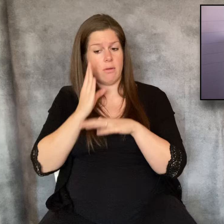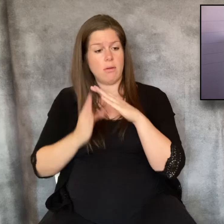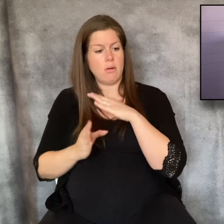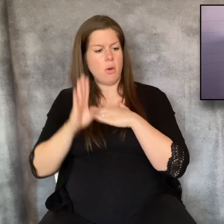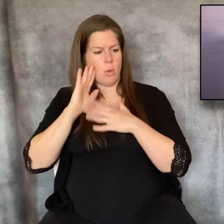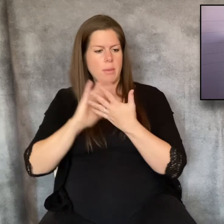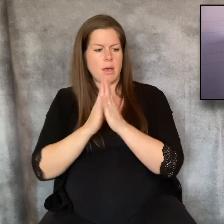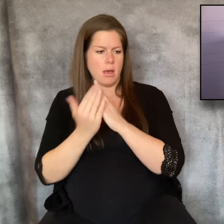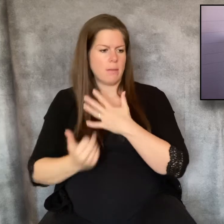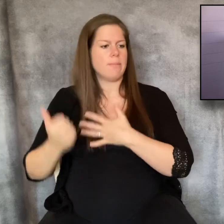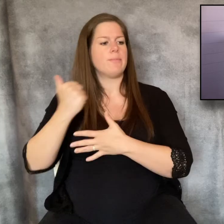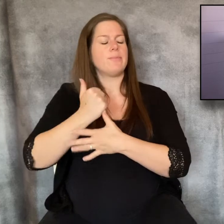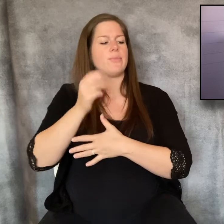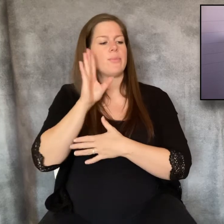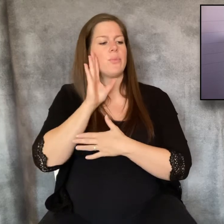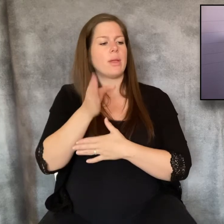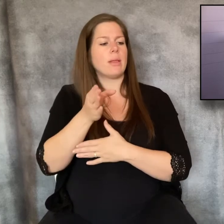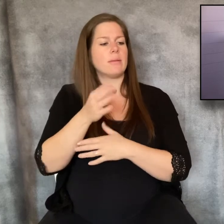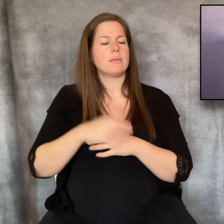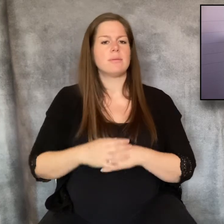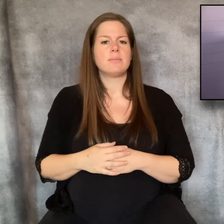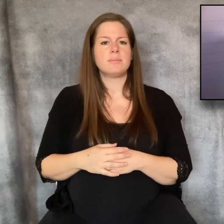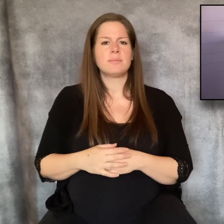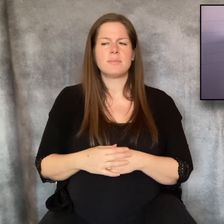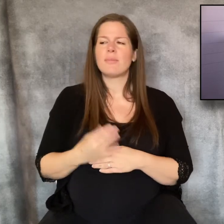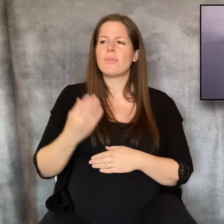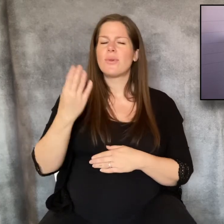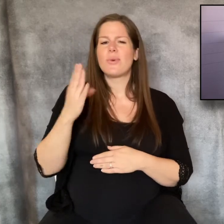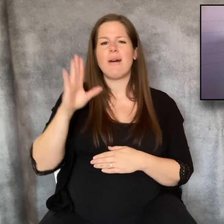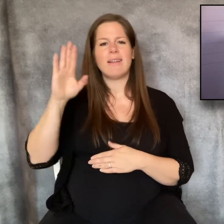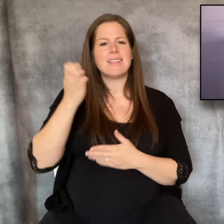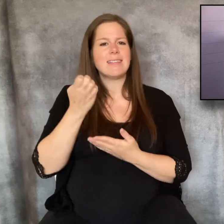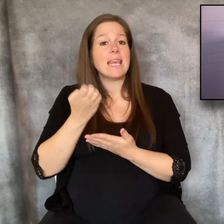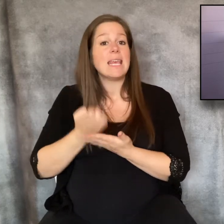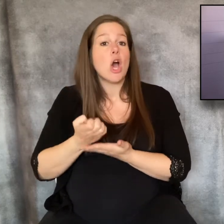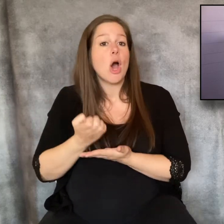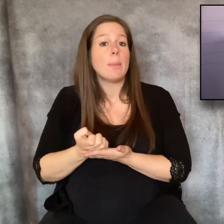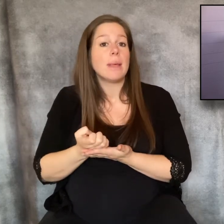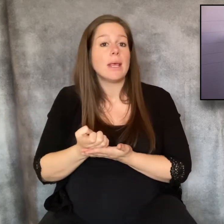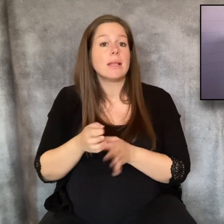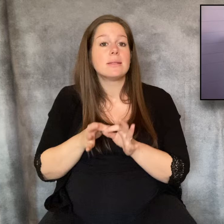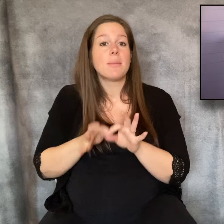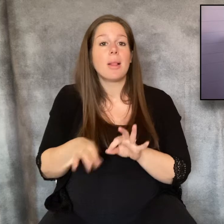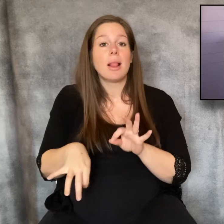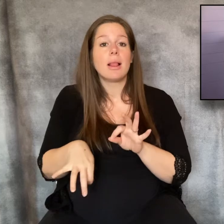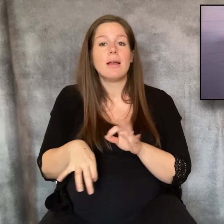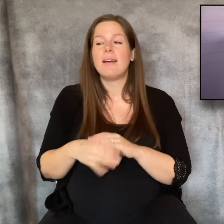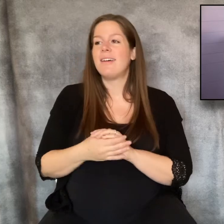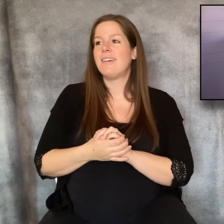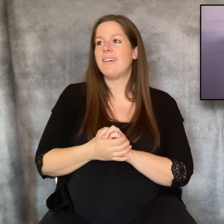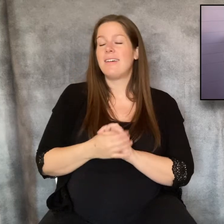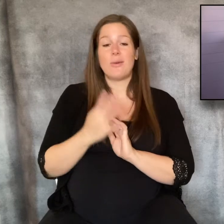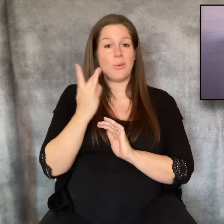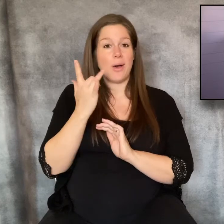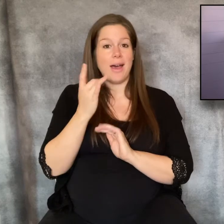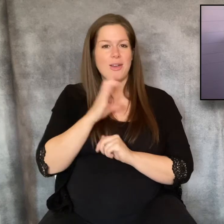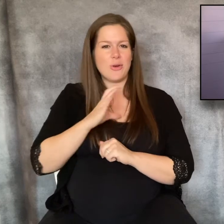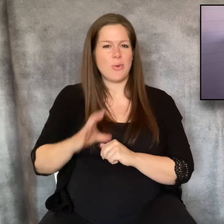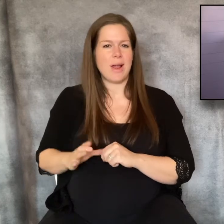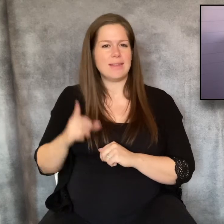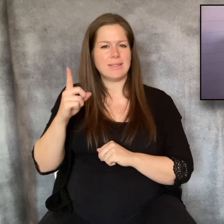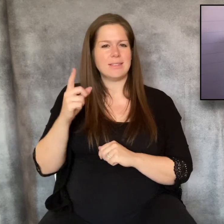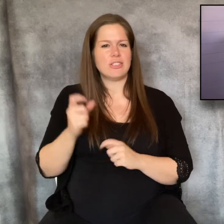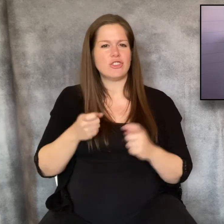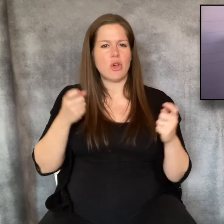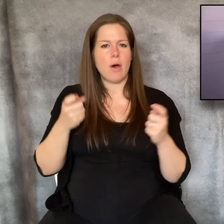simple. Christ is sovereign. He gets to pick his workers. I will say this going into the